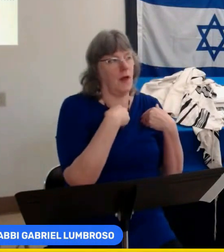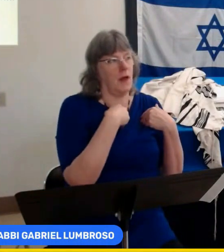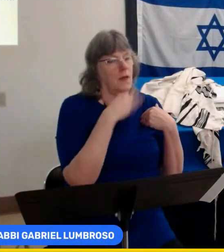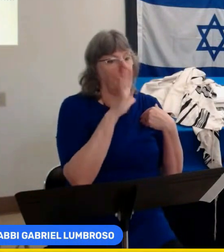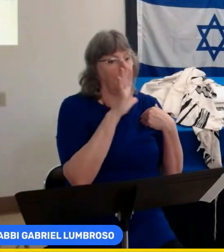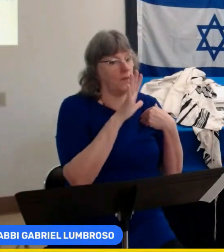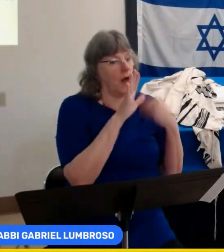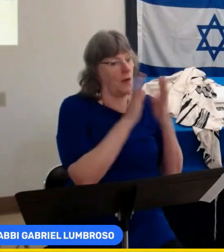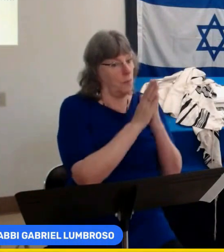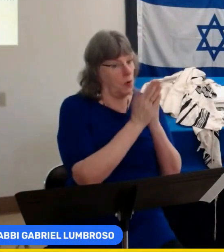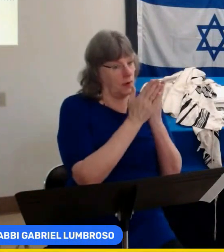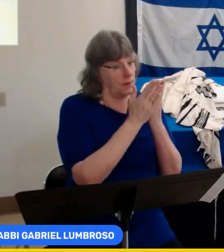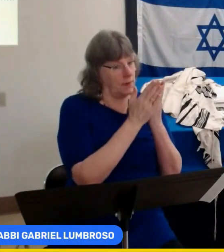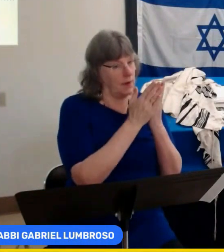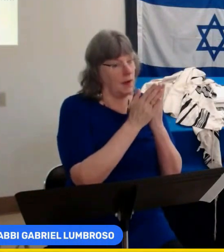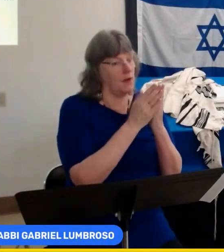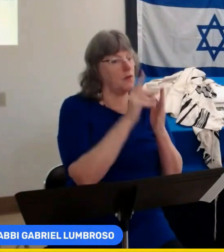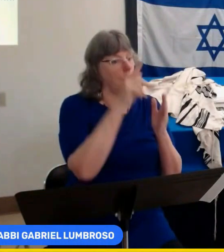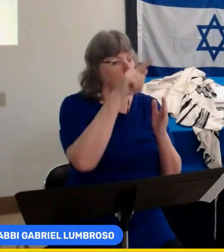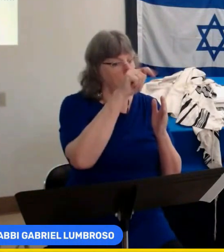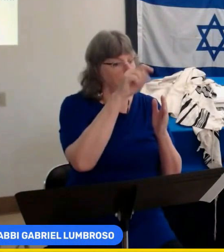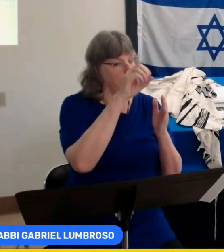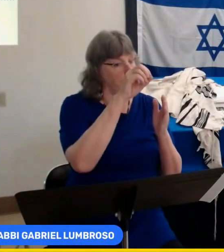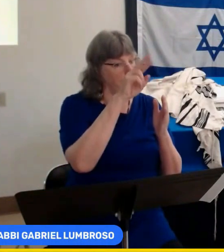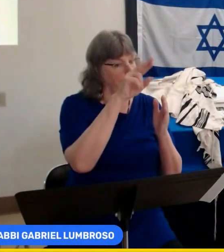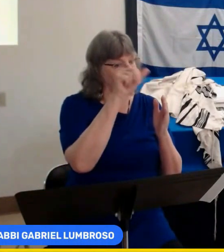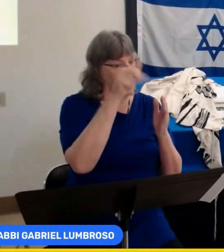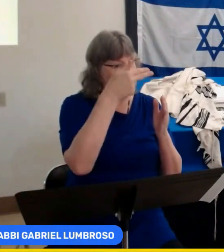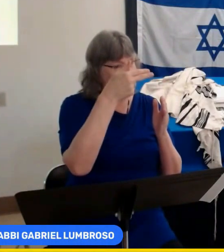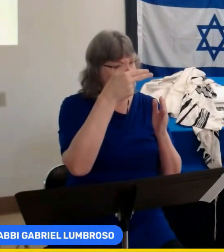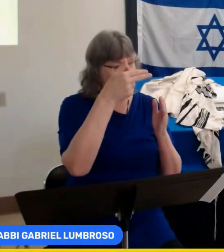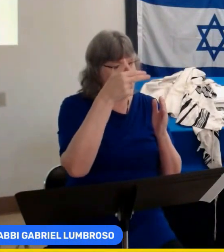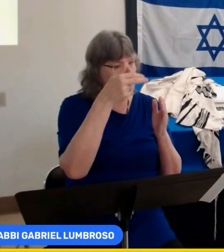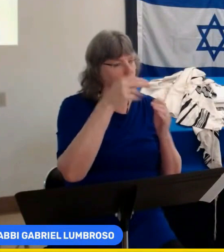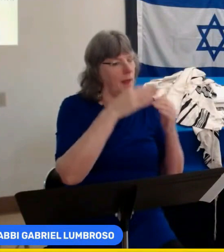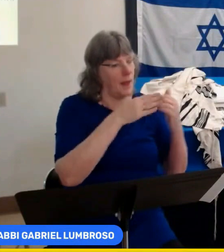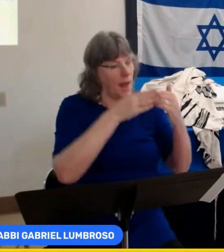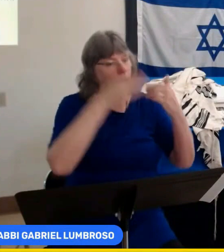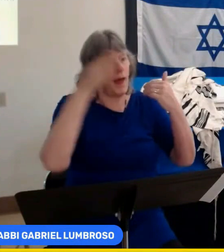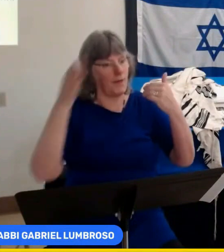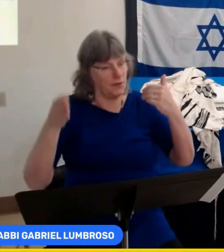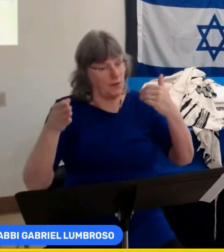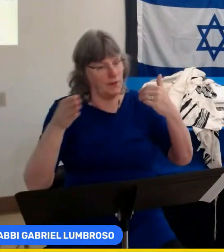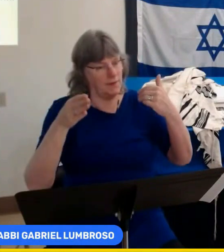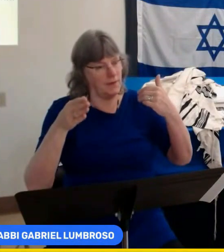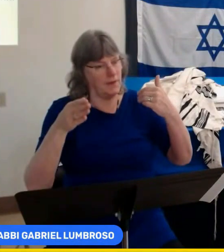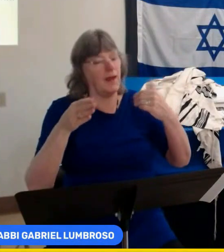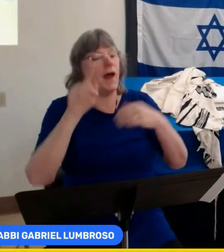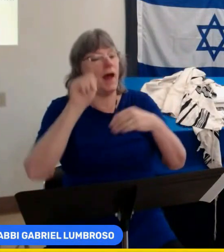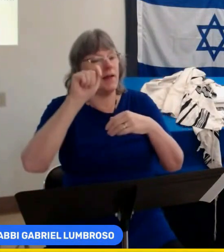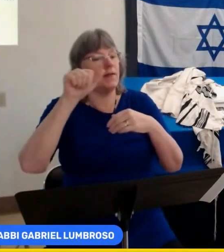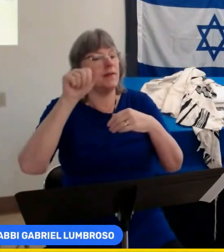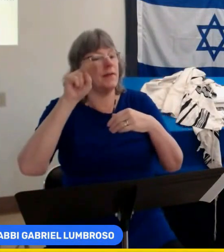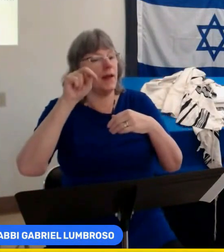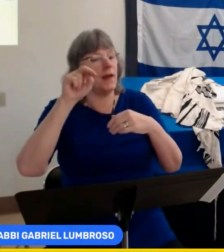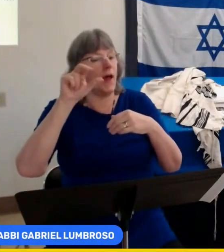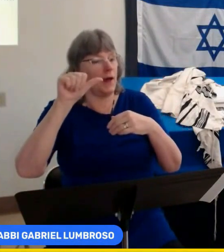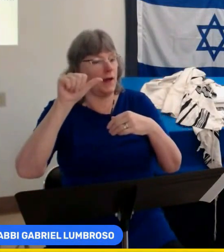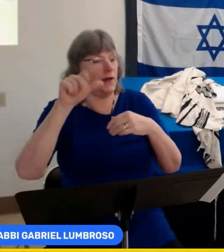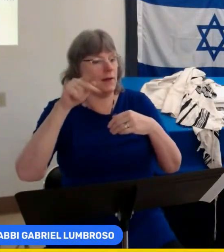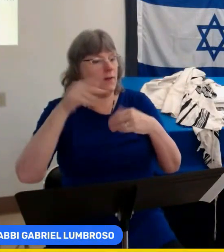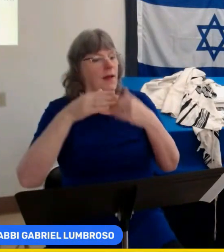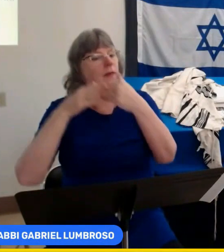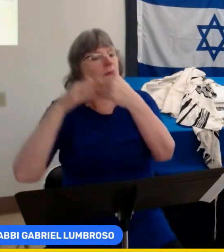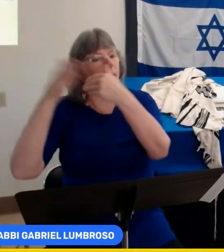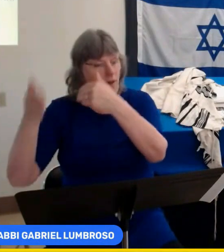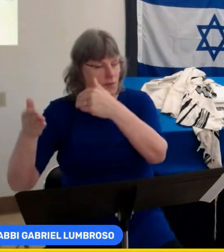to his generation and says, "For unto us the gospel was preached, as well as unto them, but